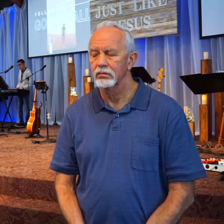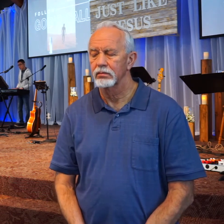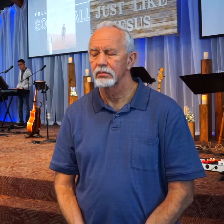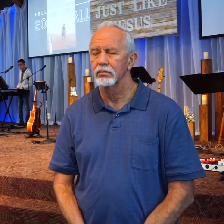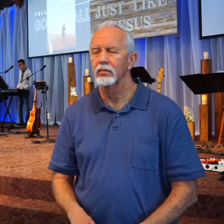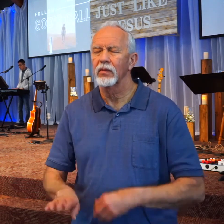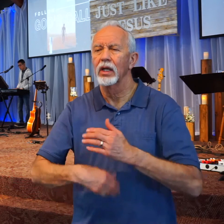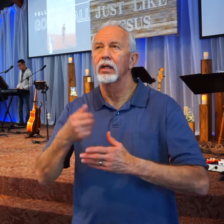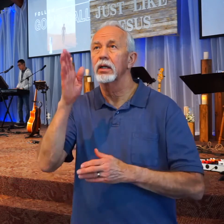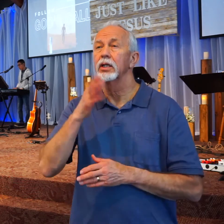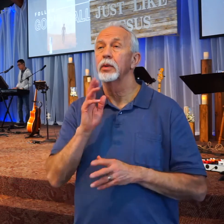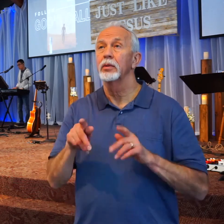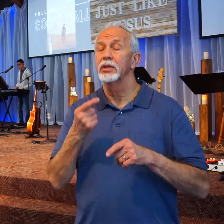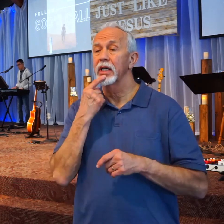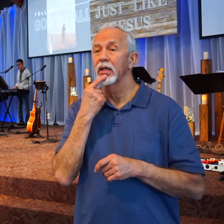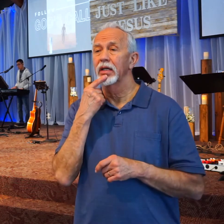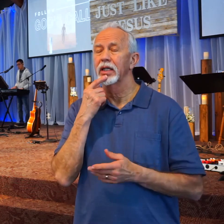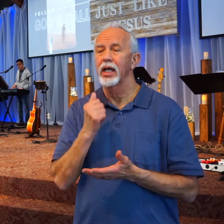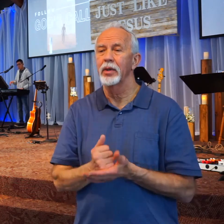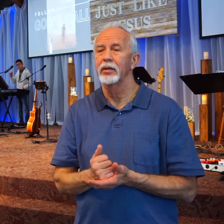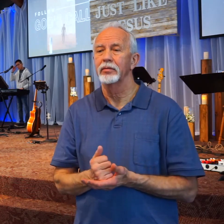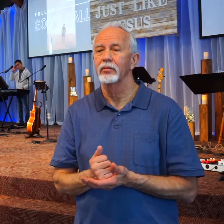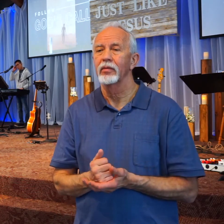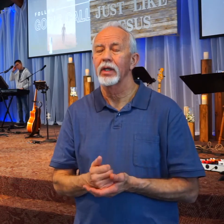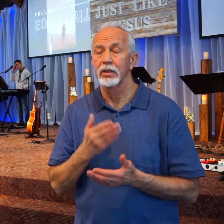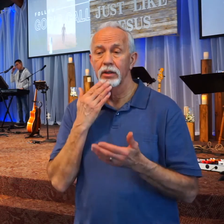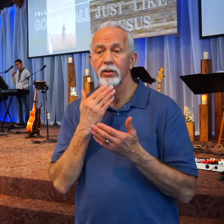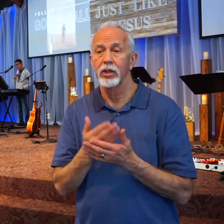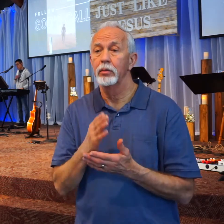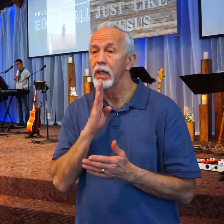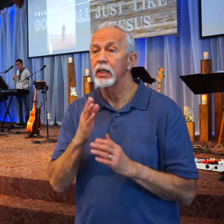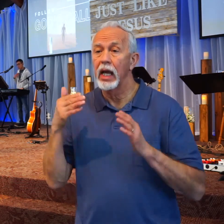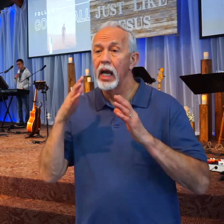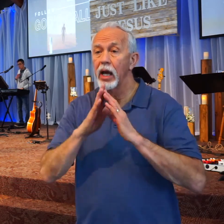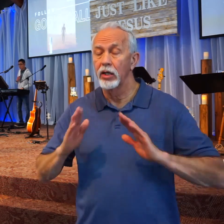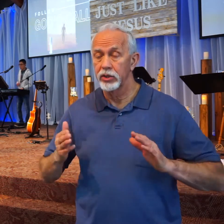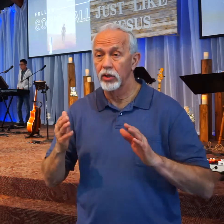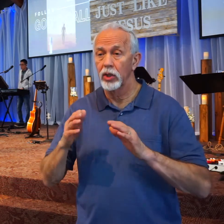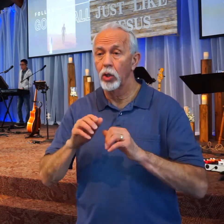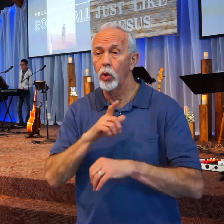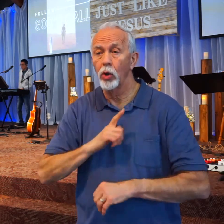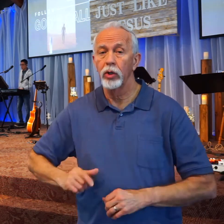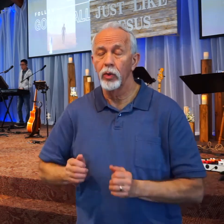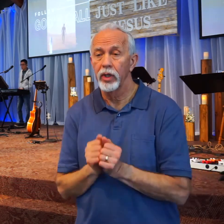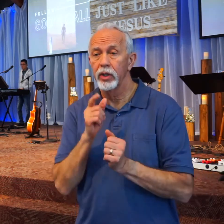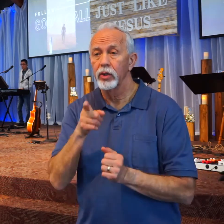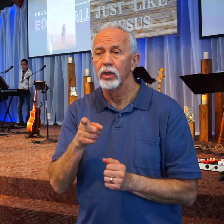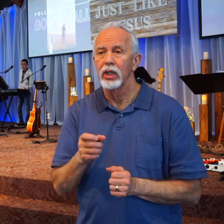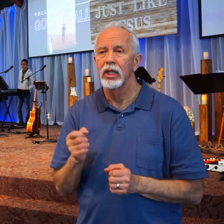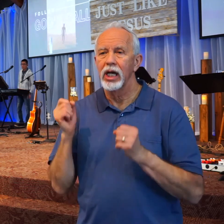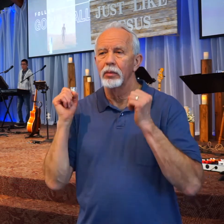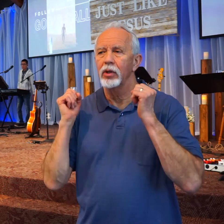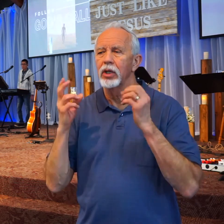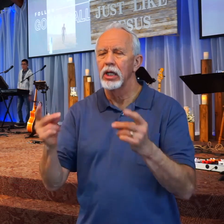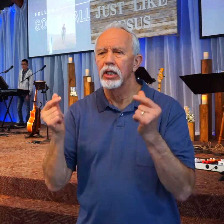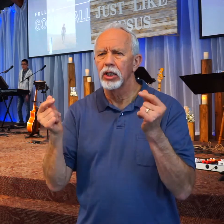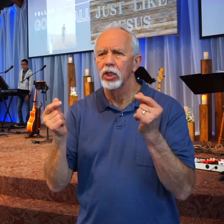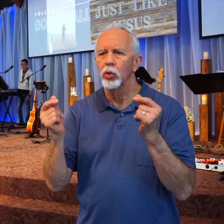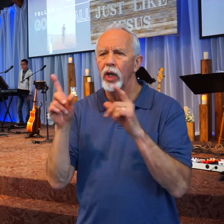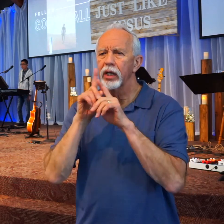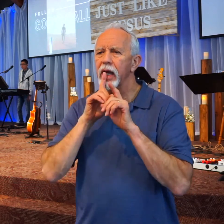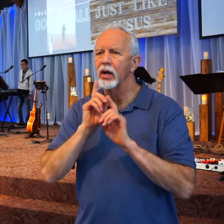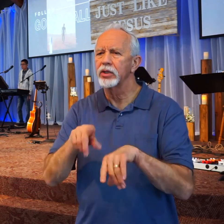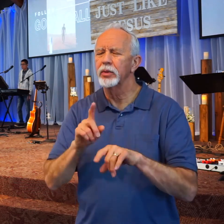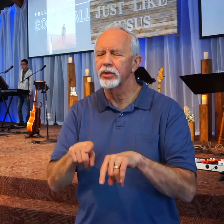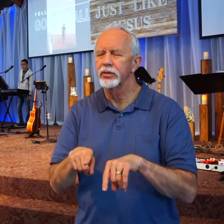God's people said, amen. So good to be in the house of the Lord with you. Just a couple of quick announcements that I want to bring to your